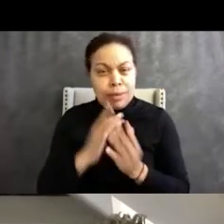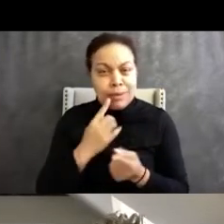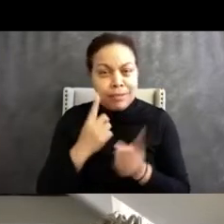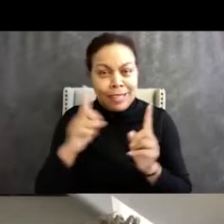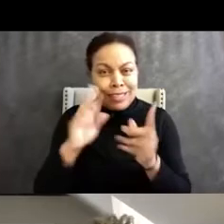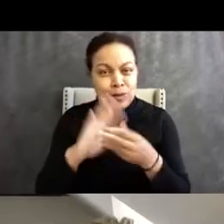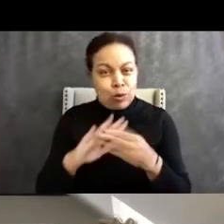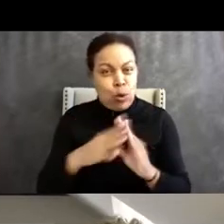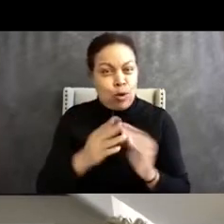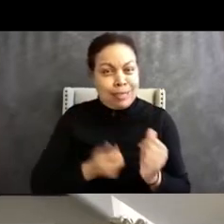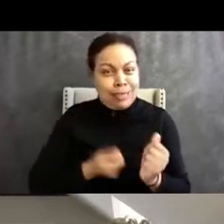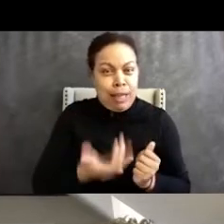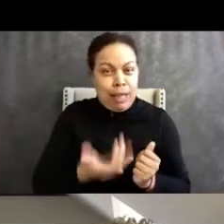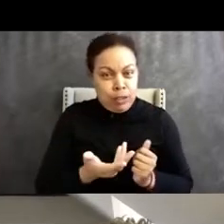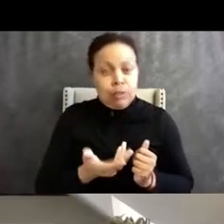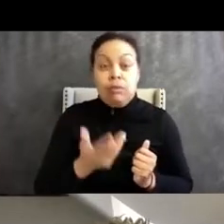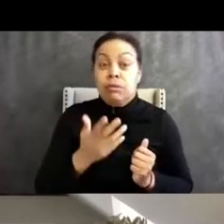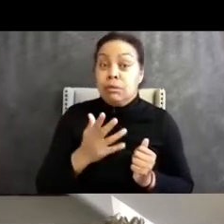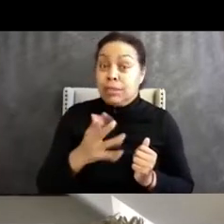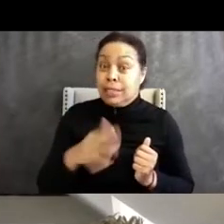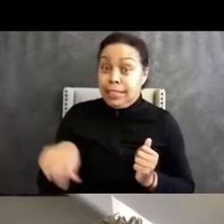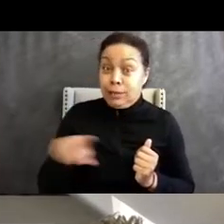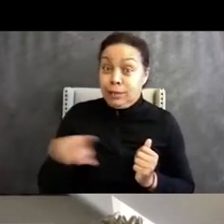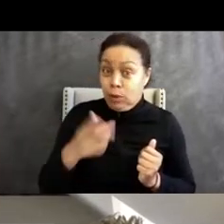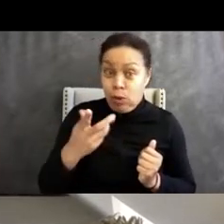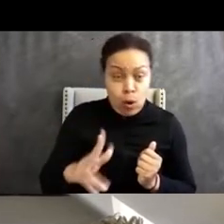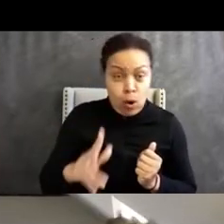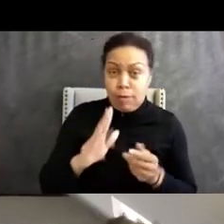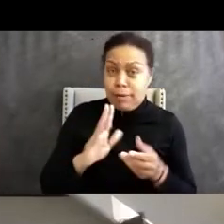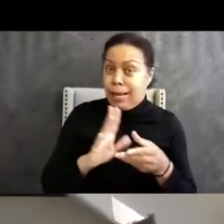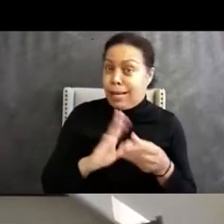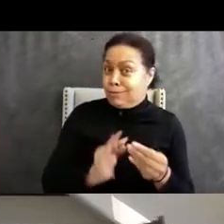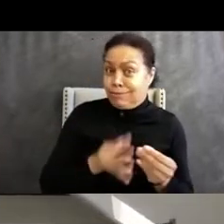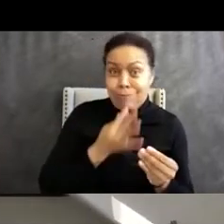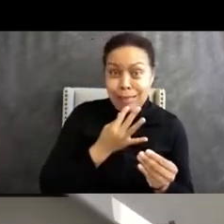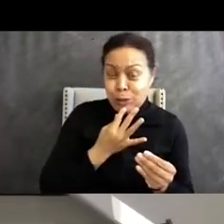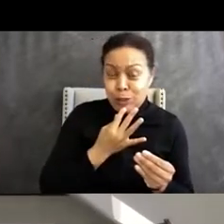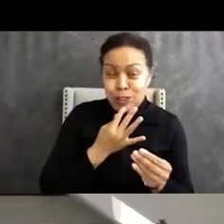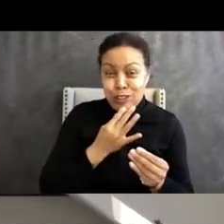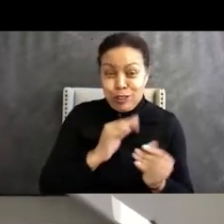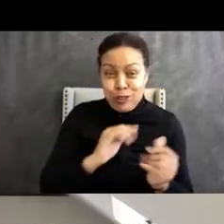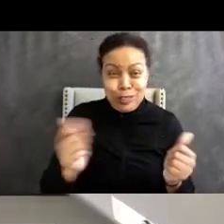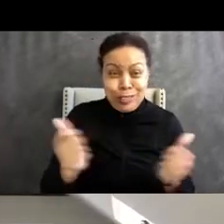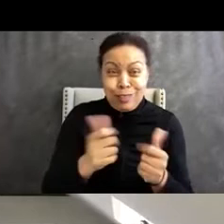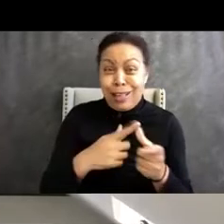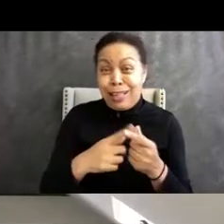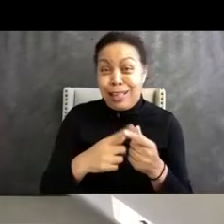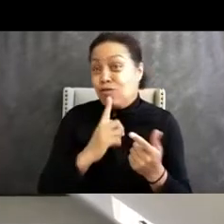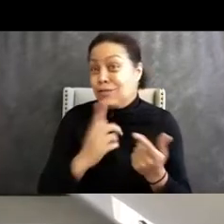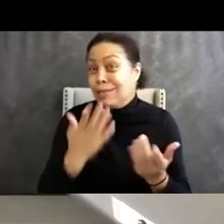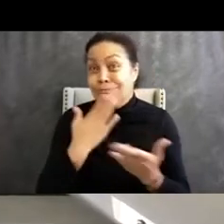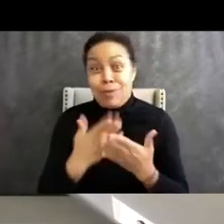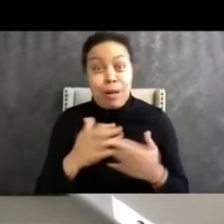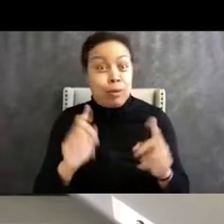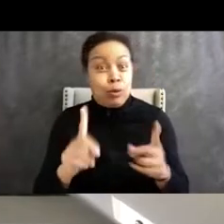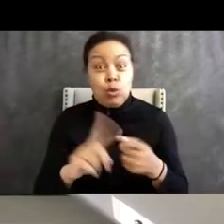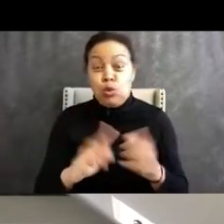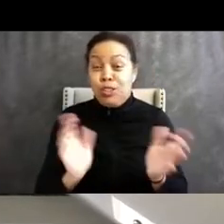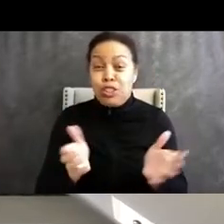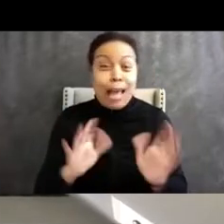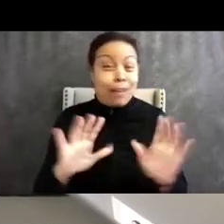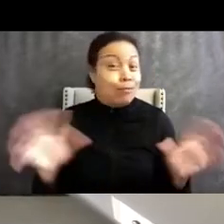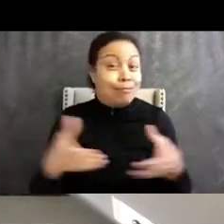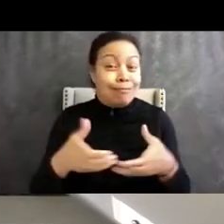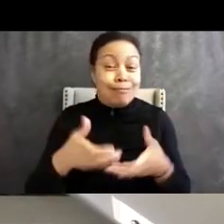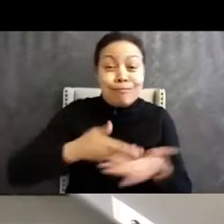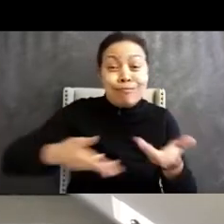you all seem like you've already storytelling experts, this will really just be a space where we can kick it and chat and maybe